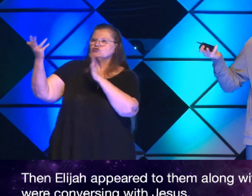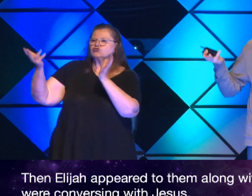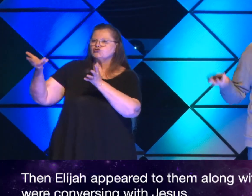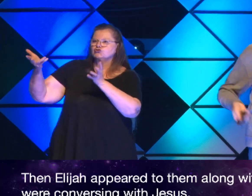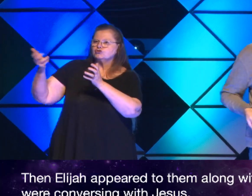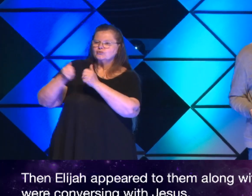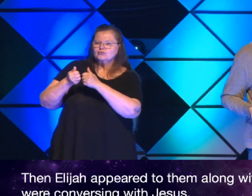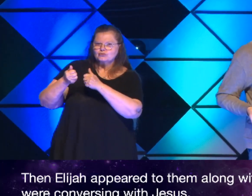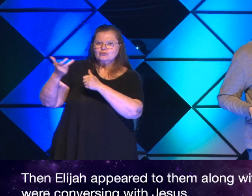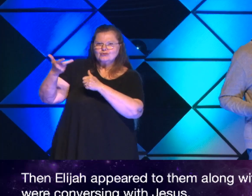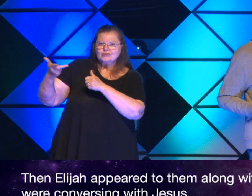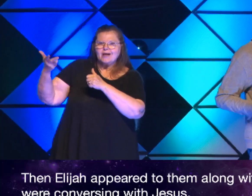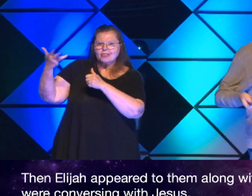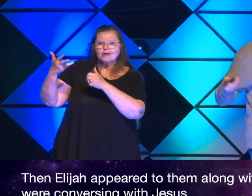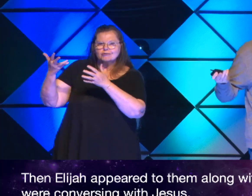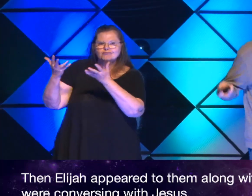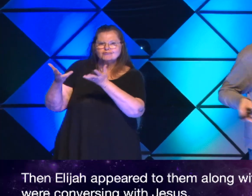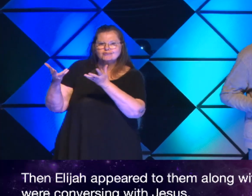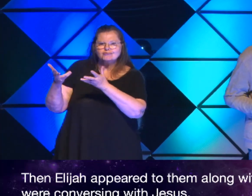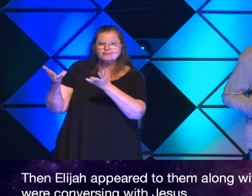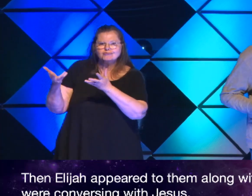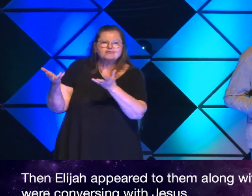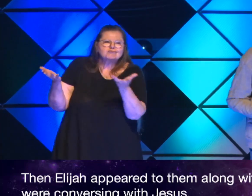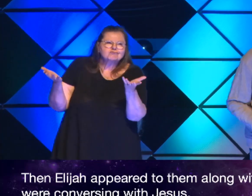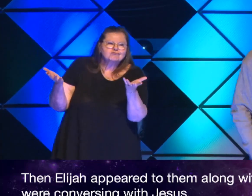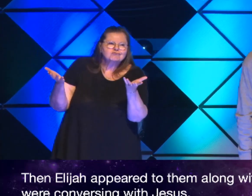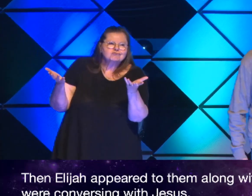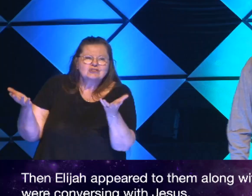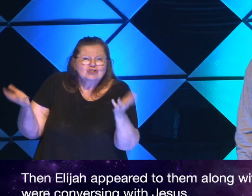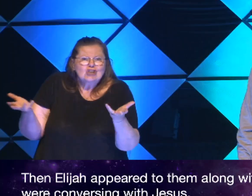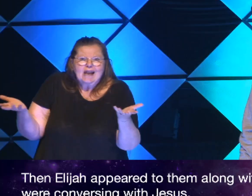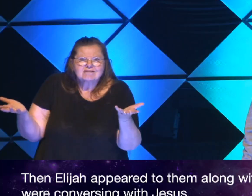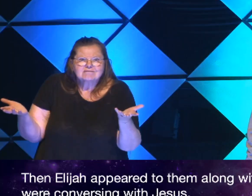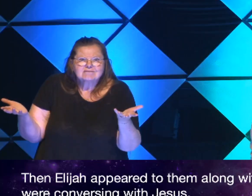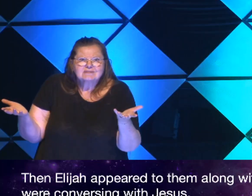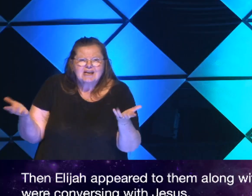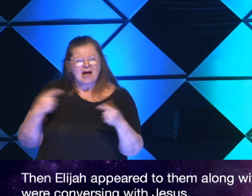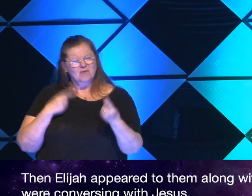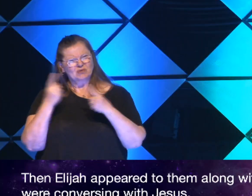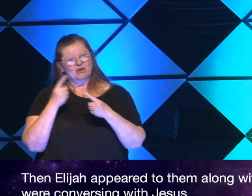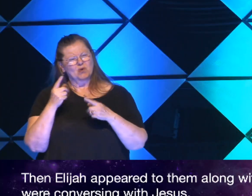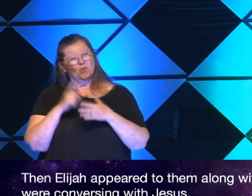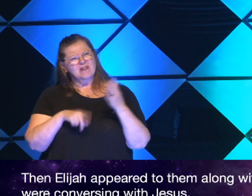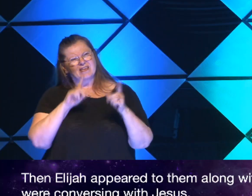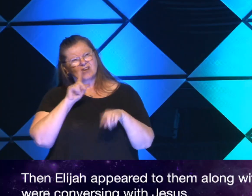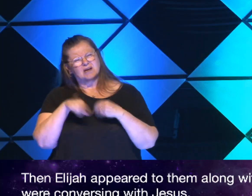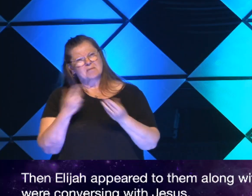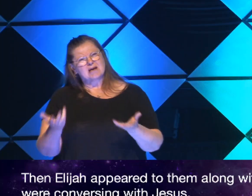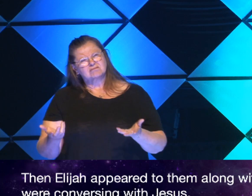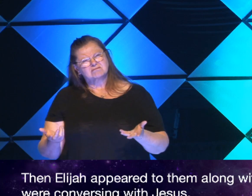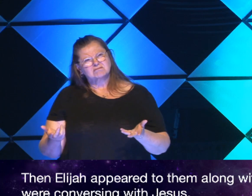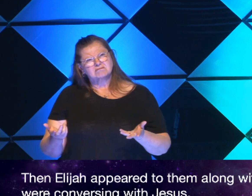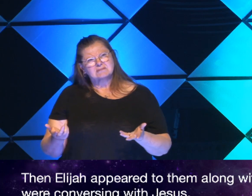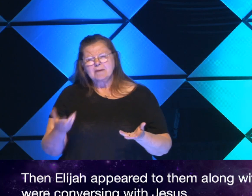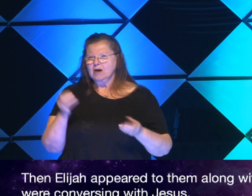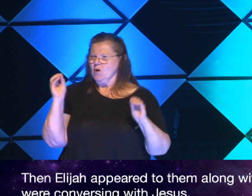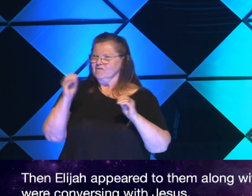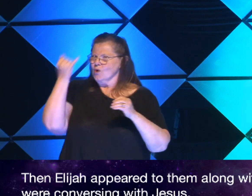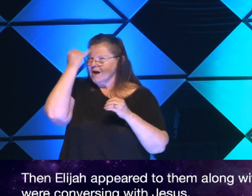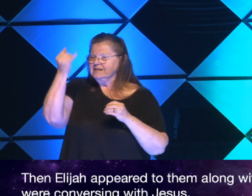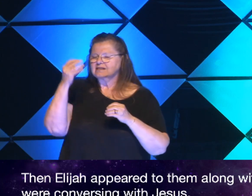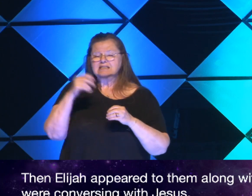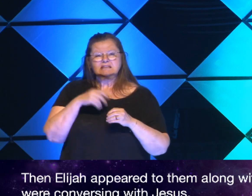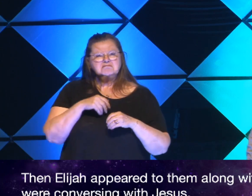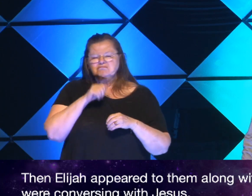with Jesus. They're just chatting. I always wonder, what are they talking about? We have no idea. It doesn't say,